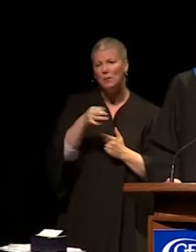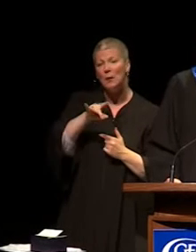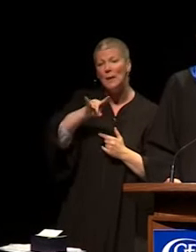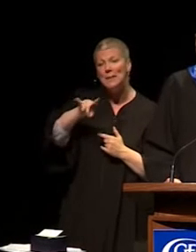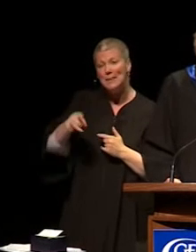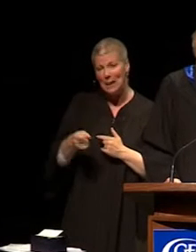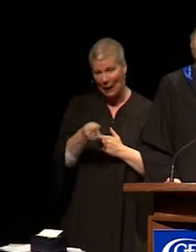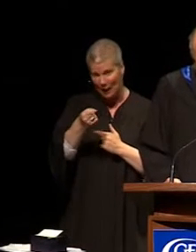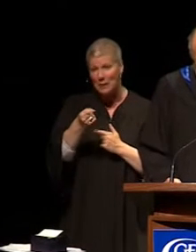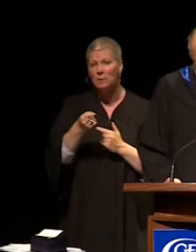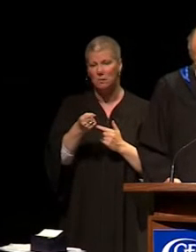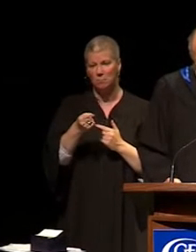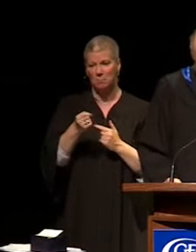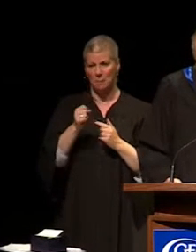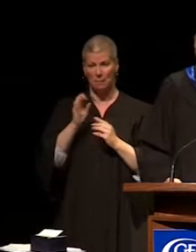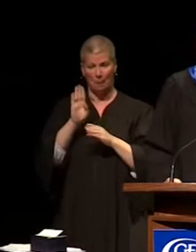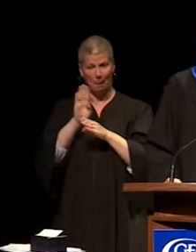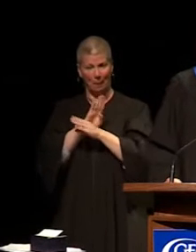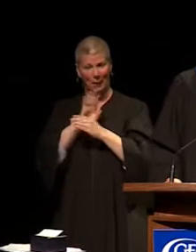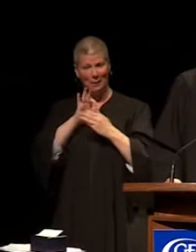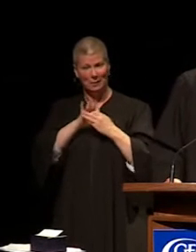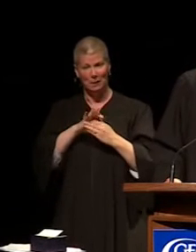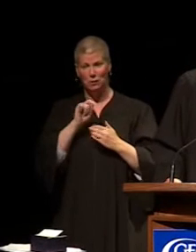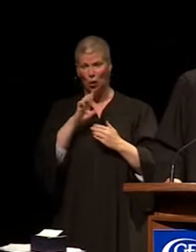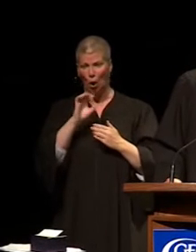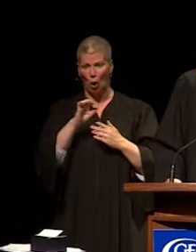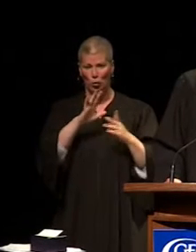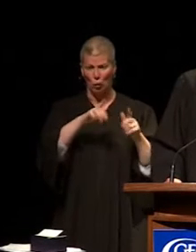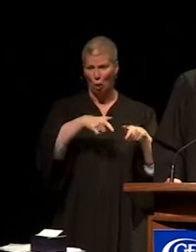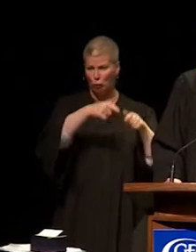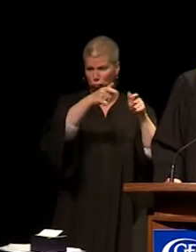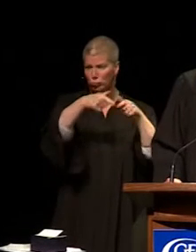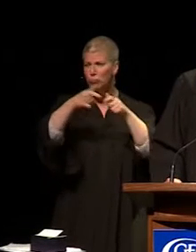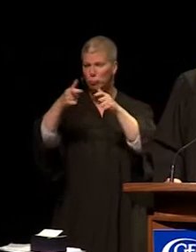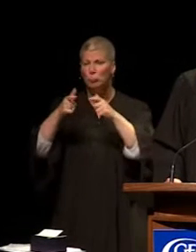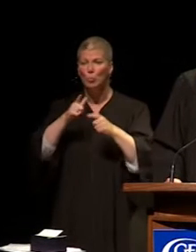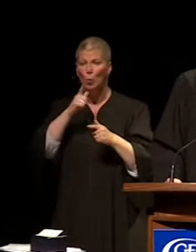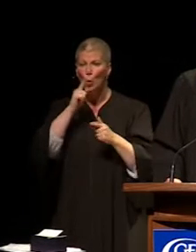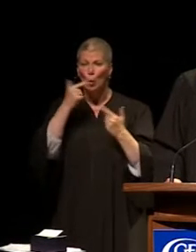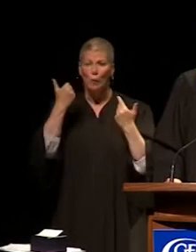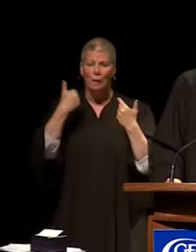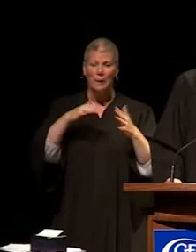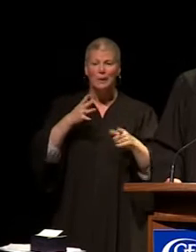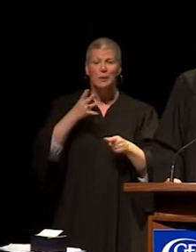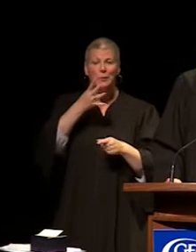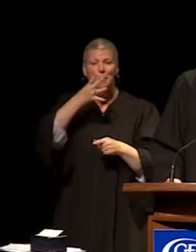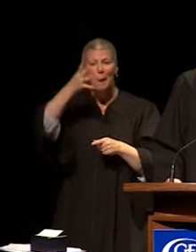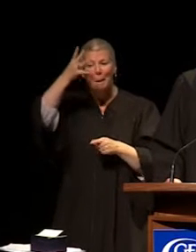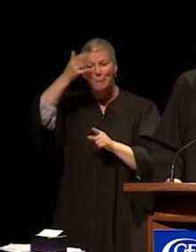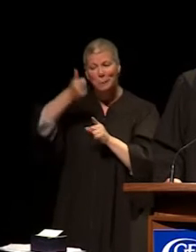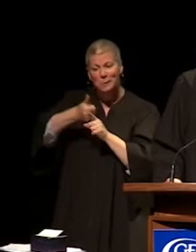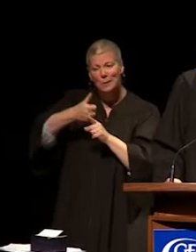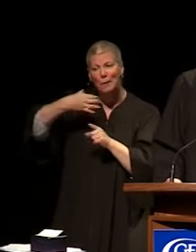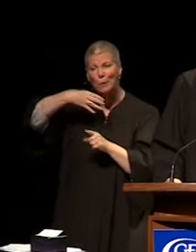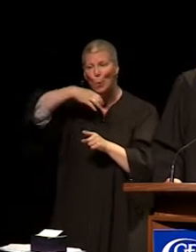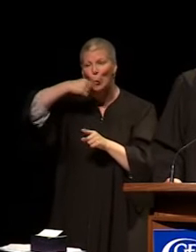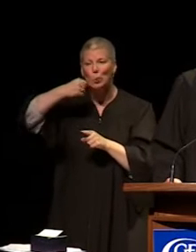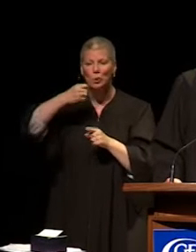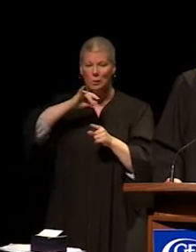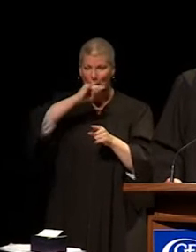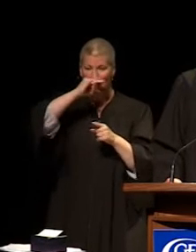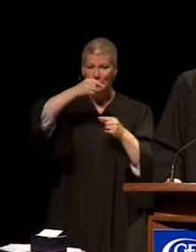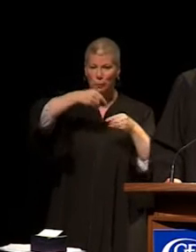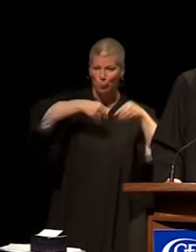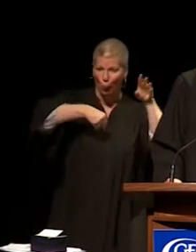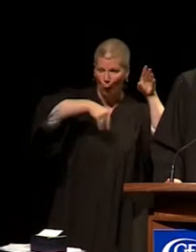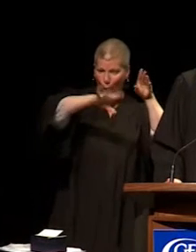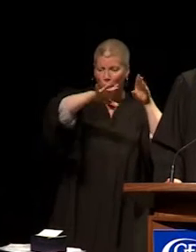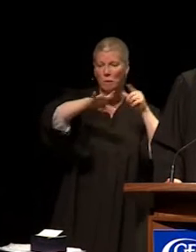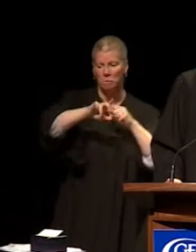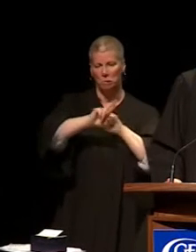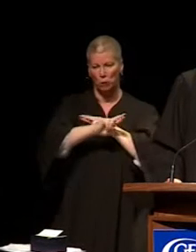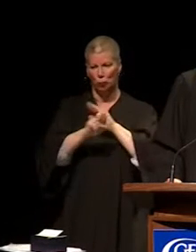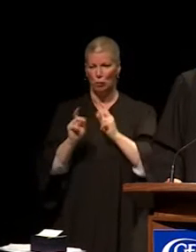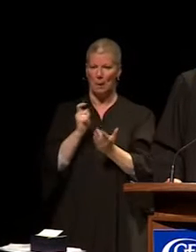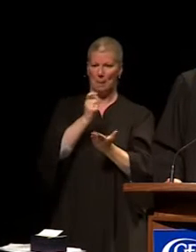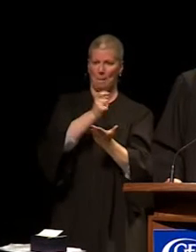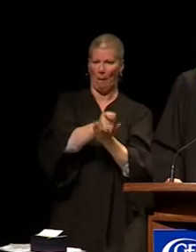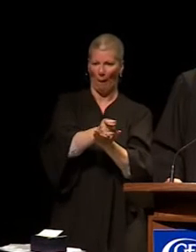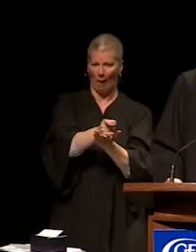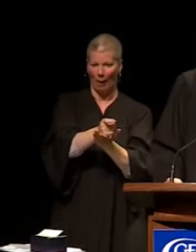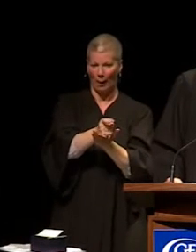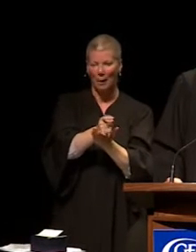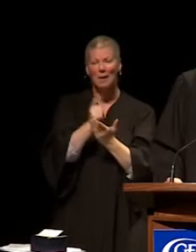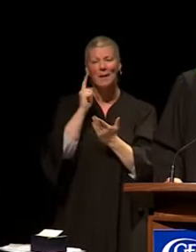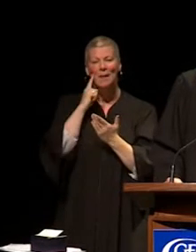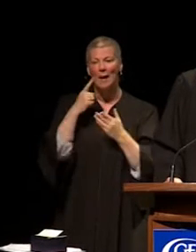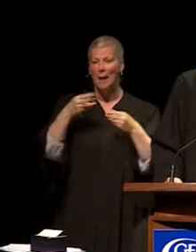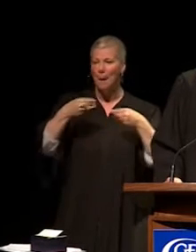evolved and became appealing to empty nesters wanting to downsize, and our market surveys told us that they wanted